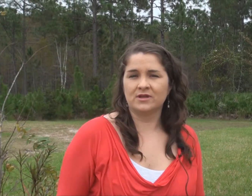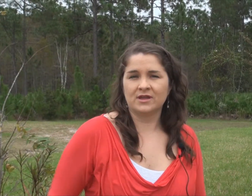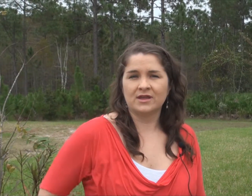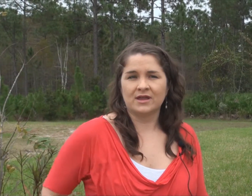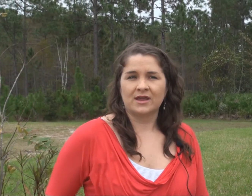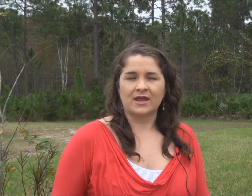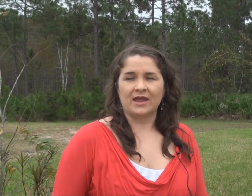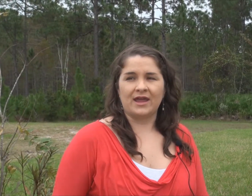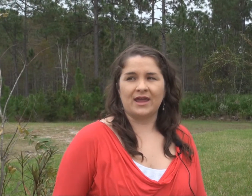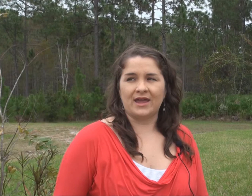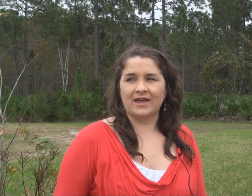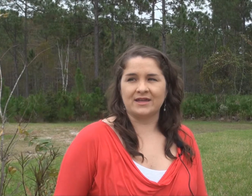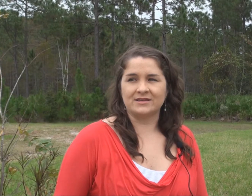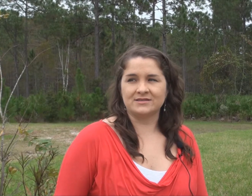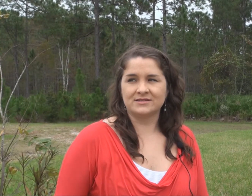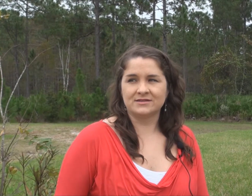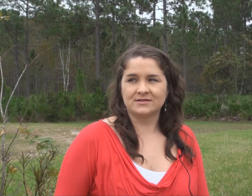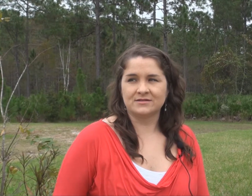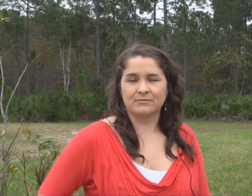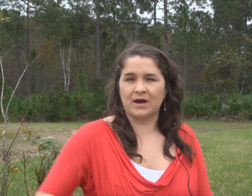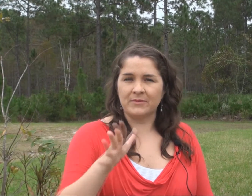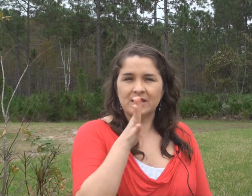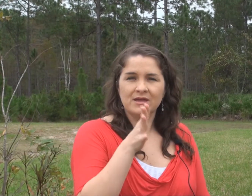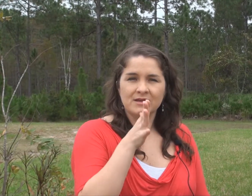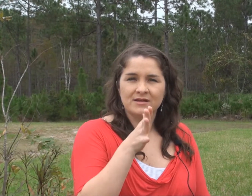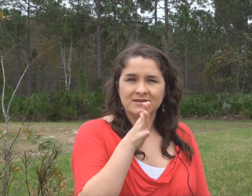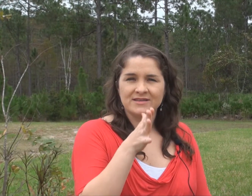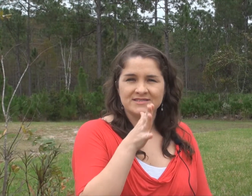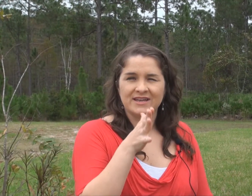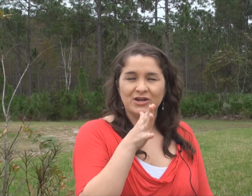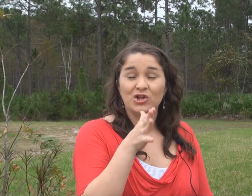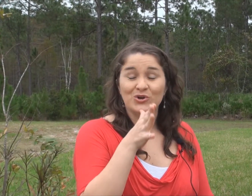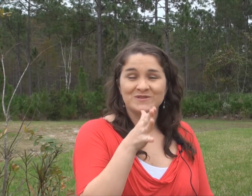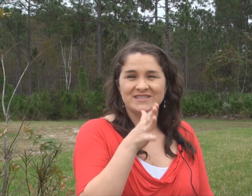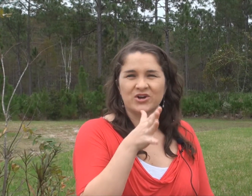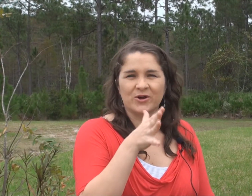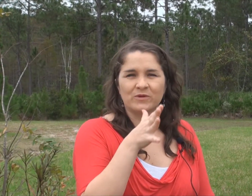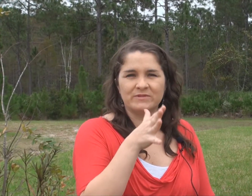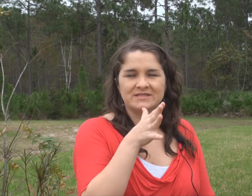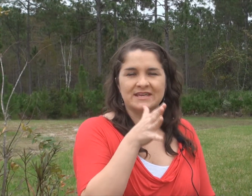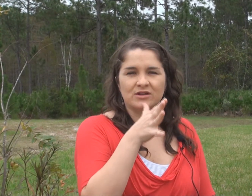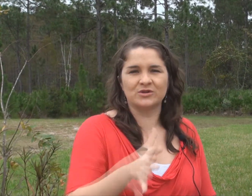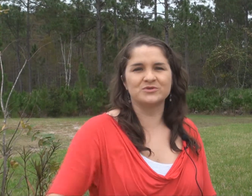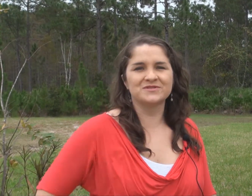and mommy is getting close. That's a hard one, but it's getting close.